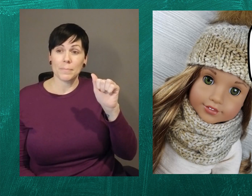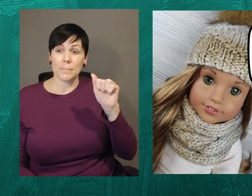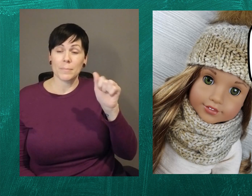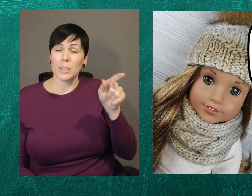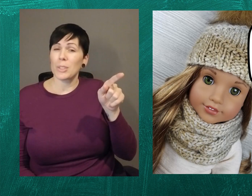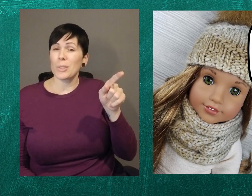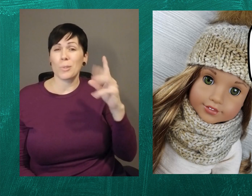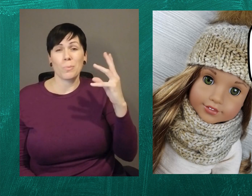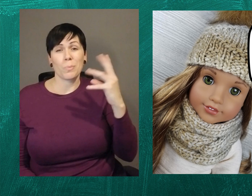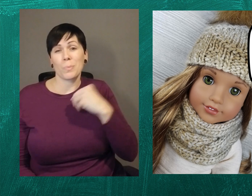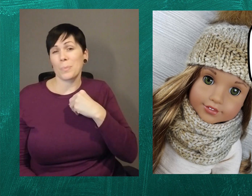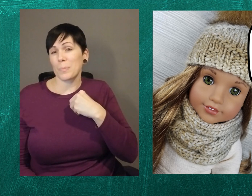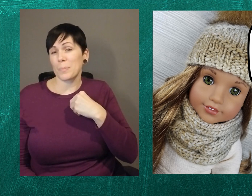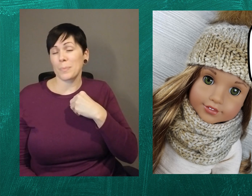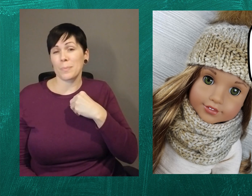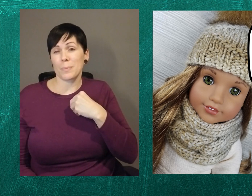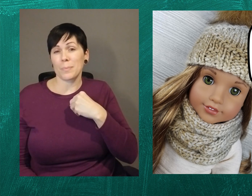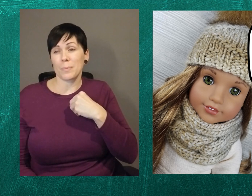She's just so photogenic.